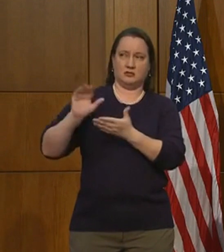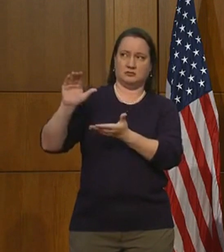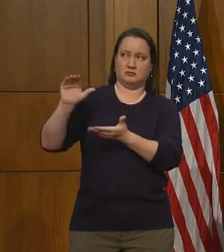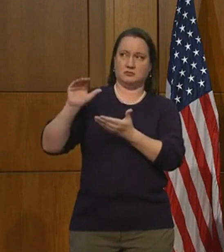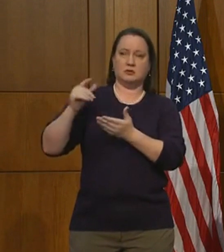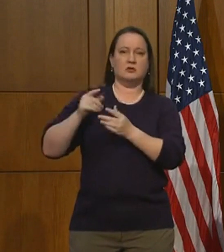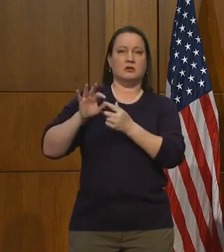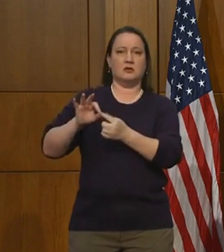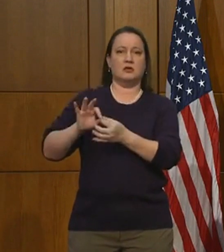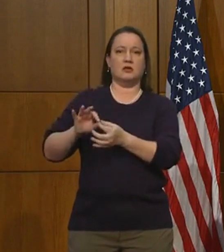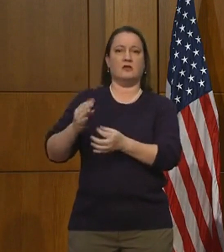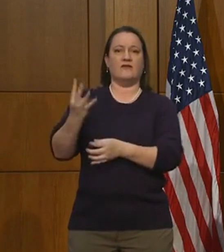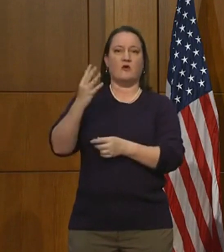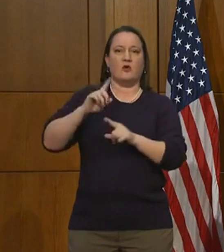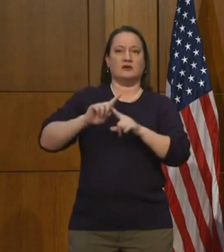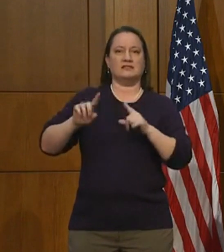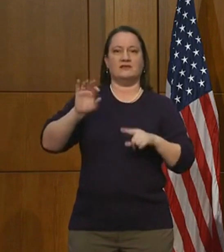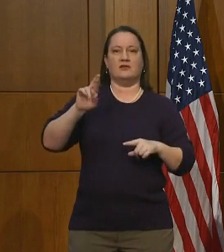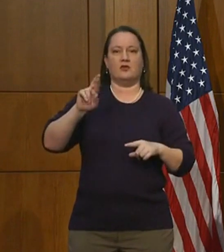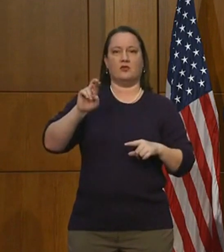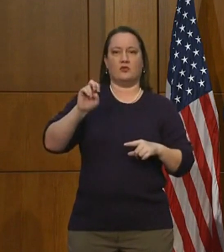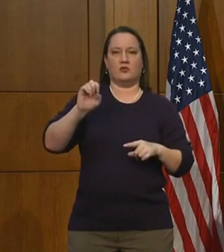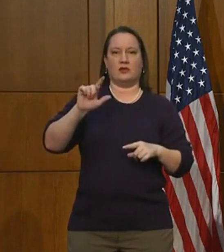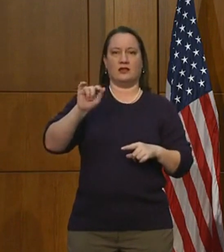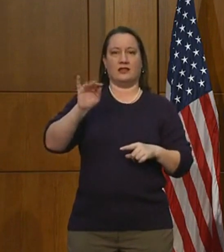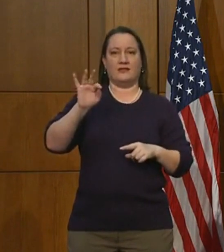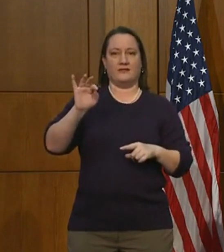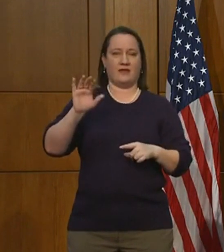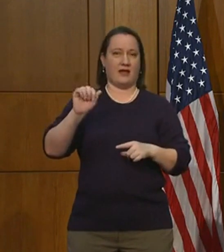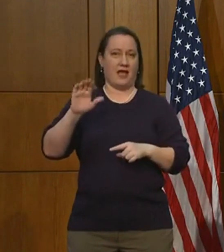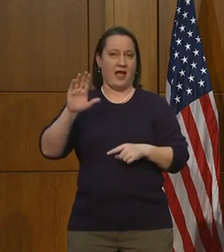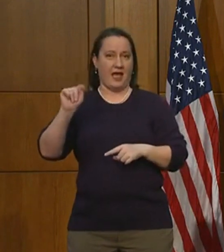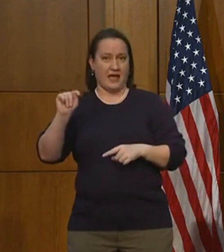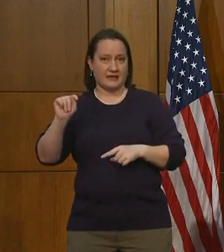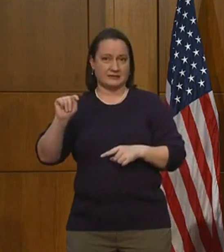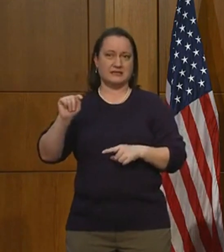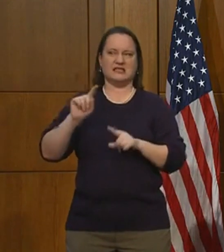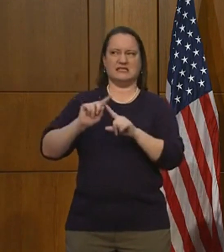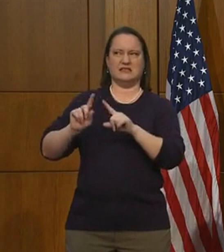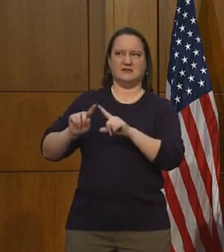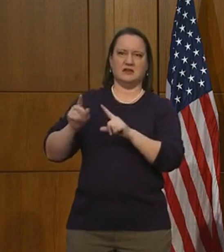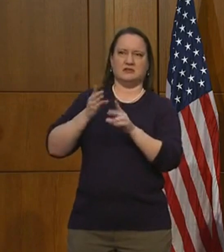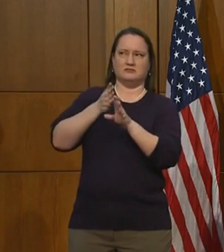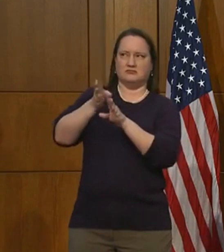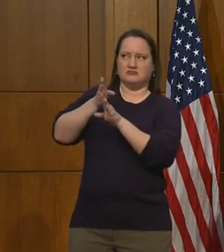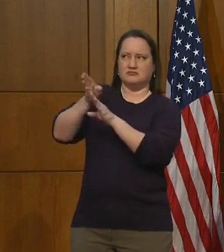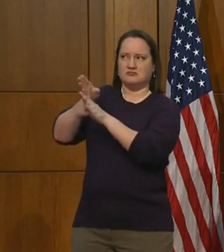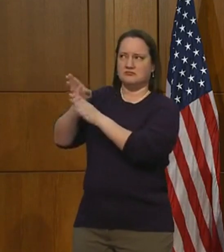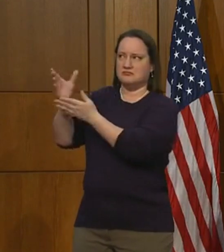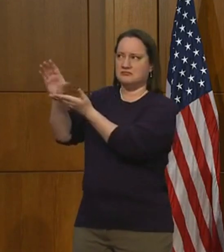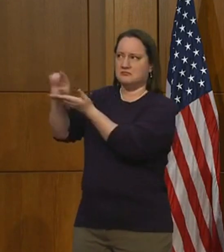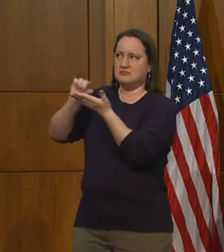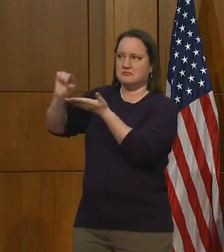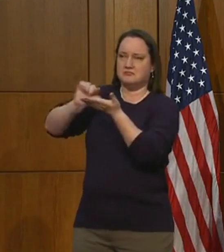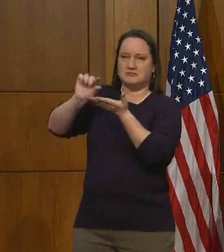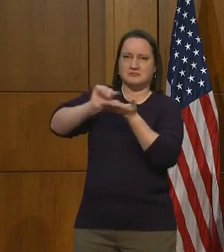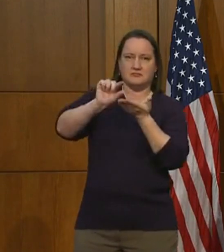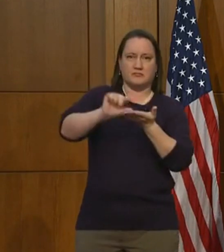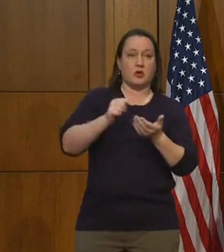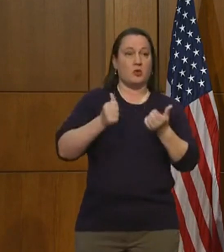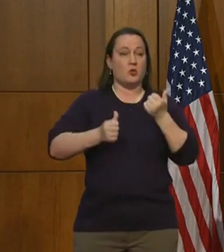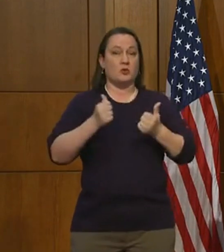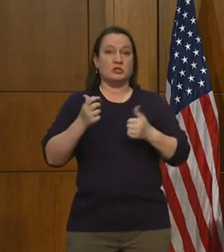relief acts and 61 or so different revenue streams. Of course, the one that gets the most publicity